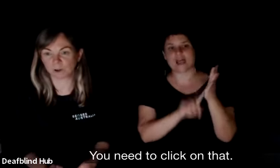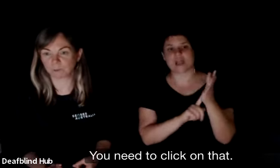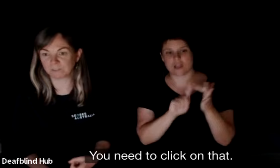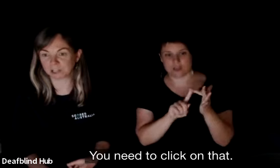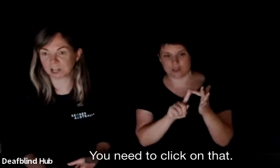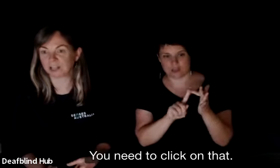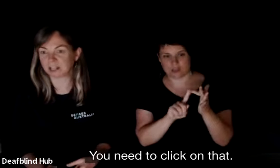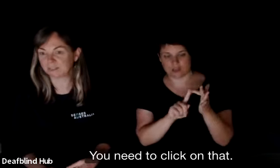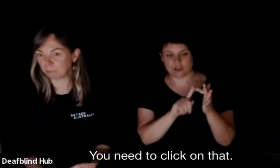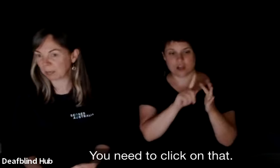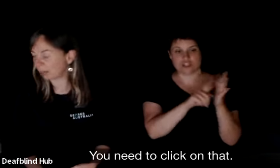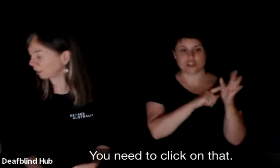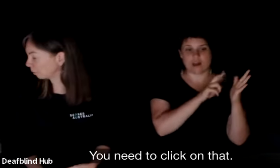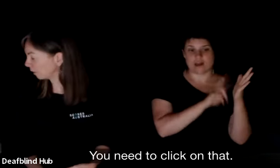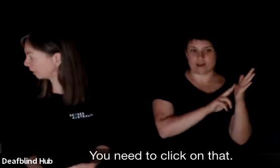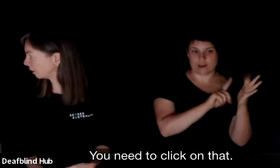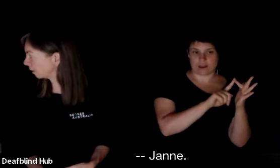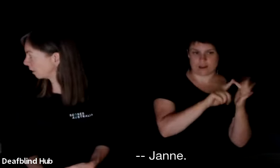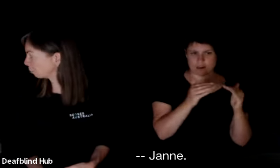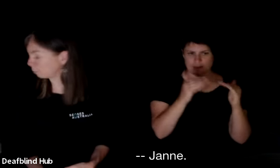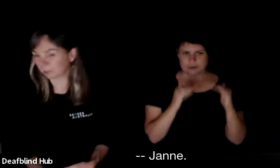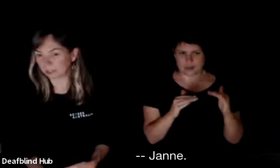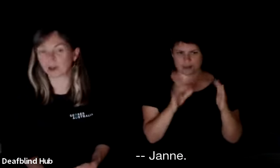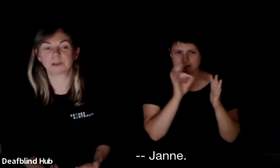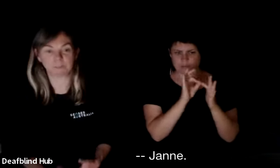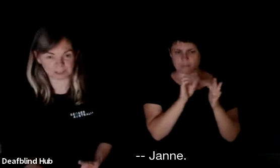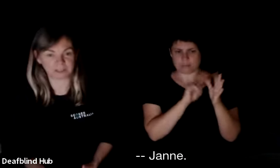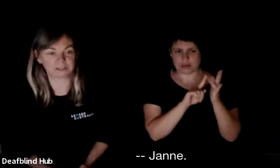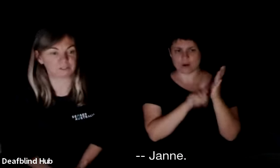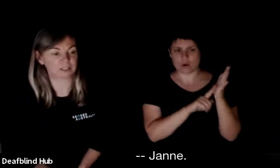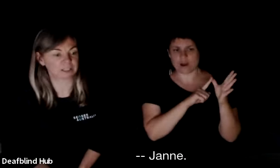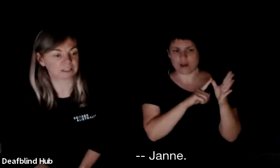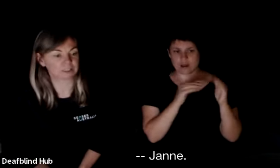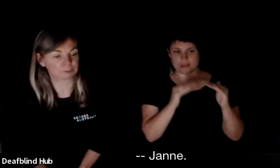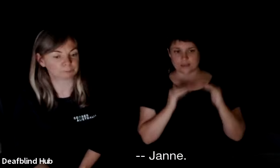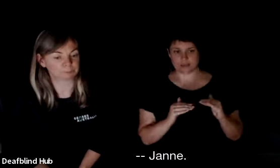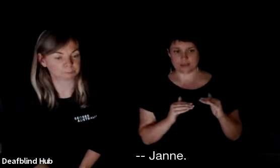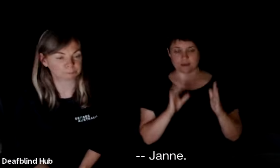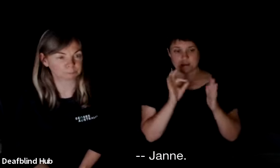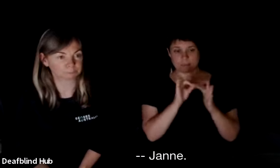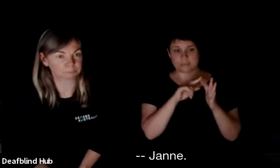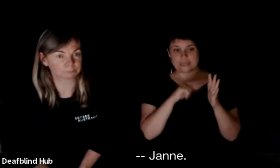And so we'll have Jan and then Paola, and was there another Peter Cliff? And then Peter Cliff.